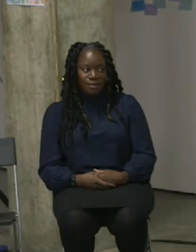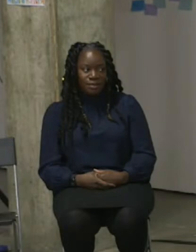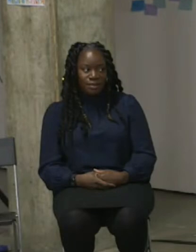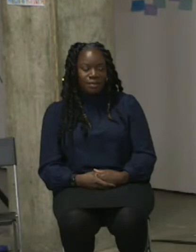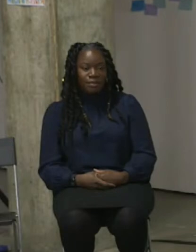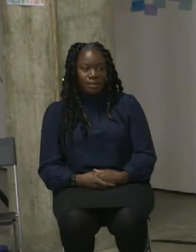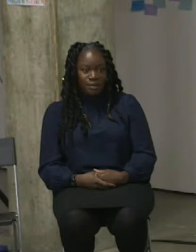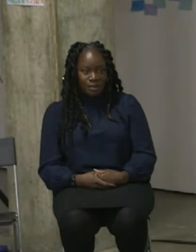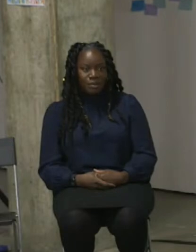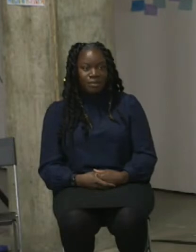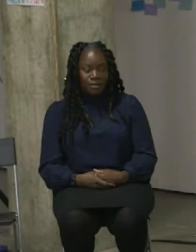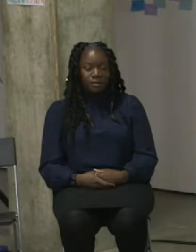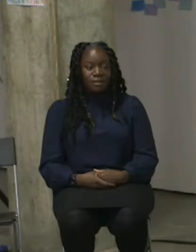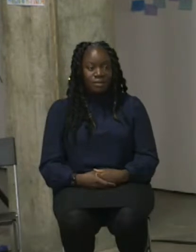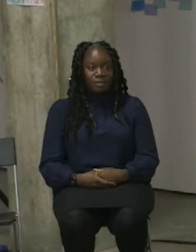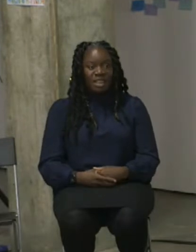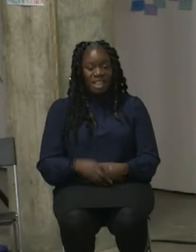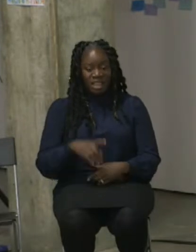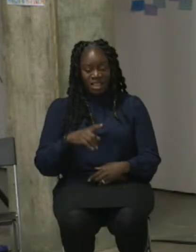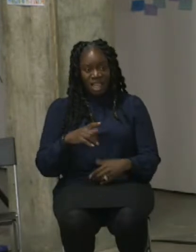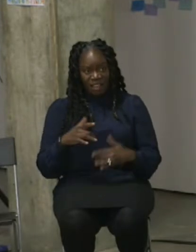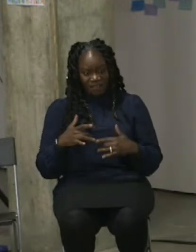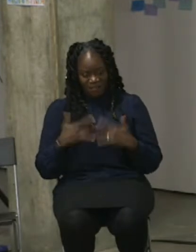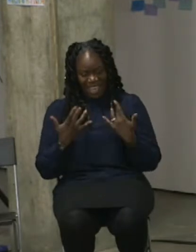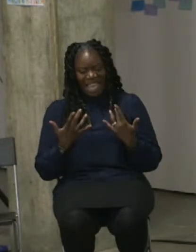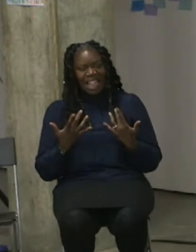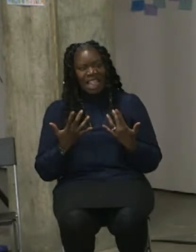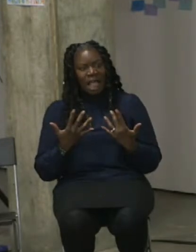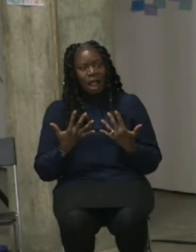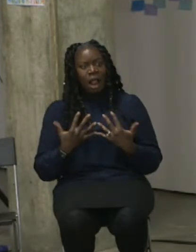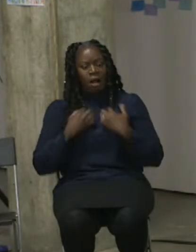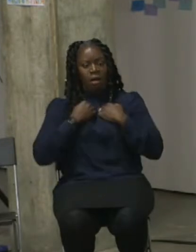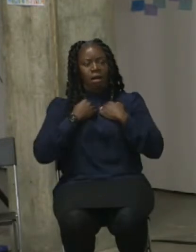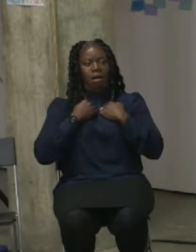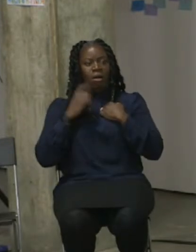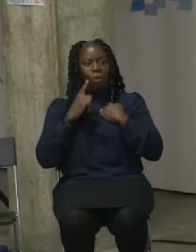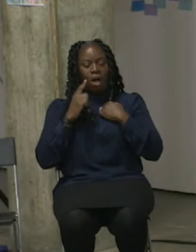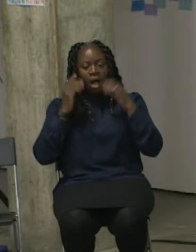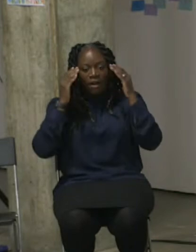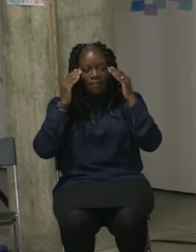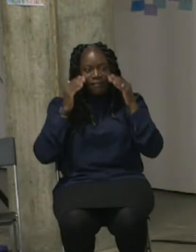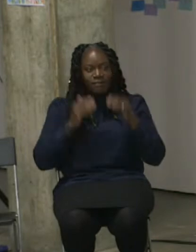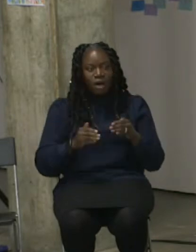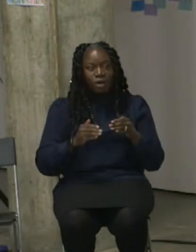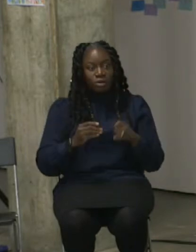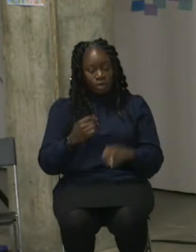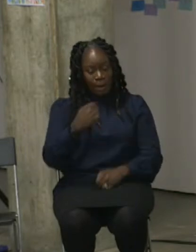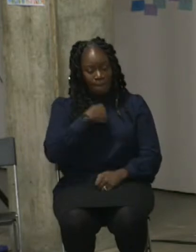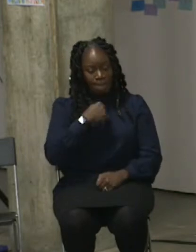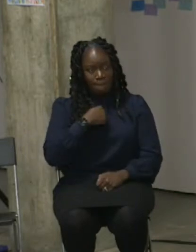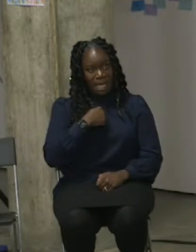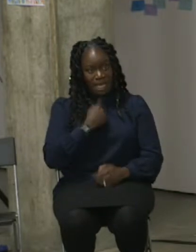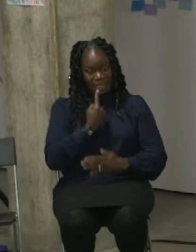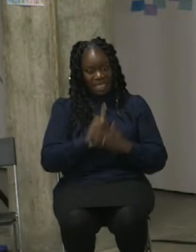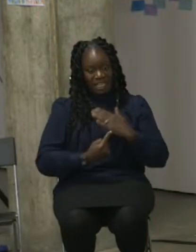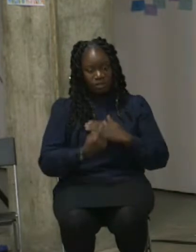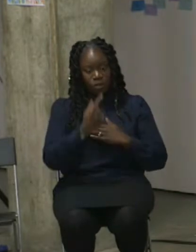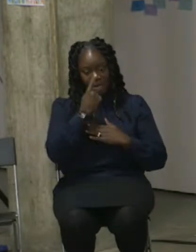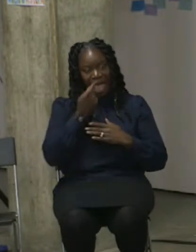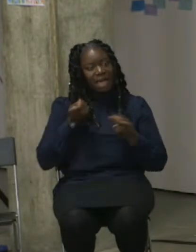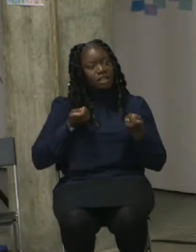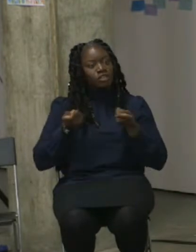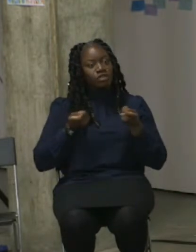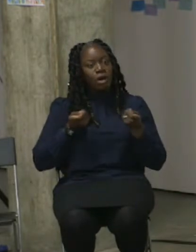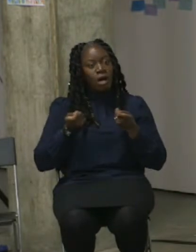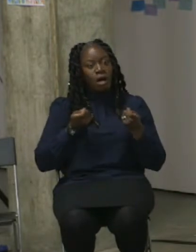One thing that really helps me with that feeling of suffocation is focusing on what I as an individual can control, and that includes trying